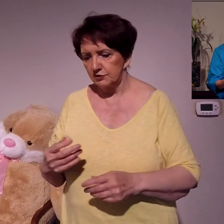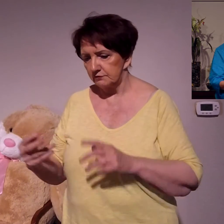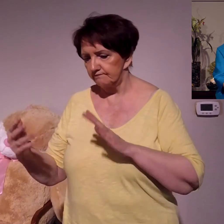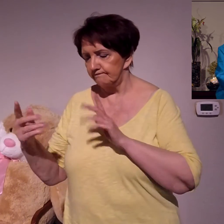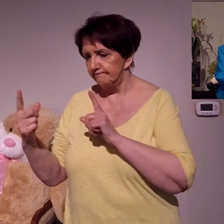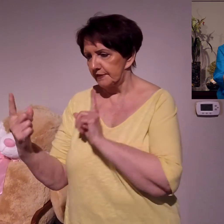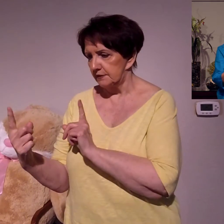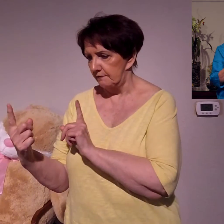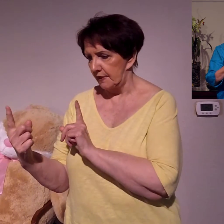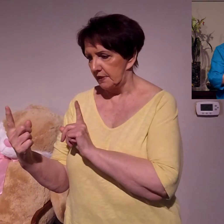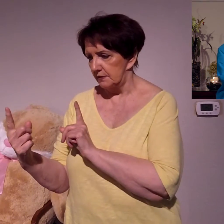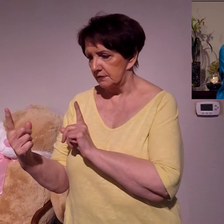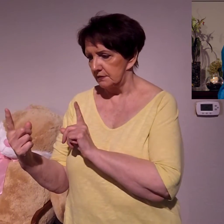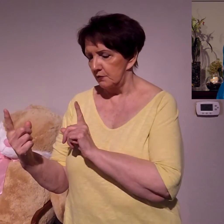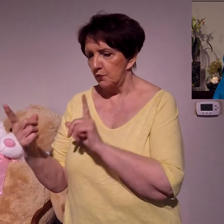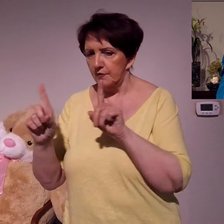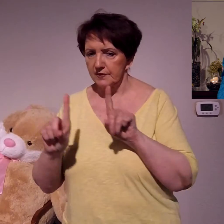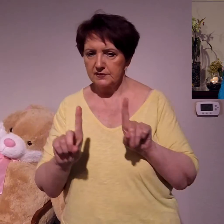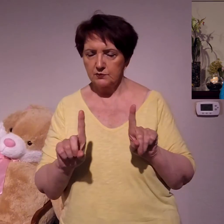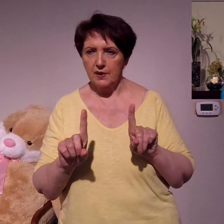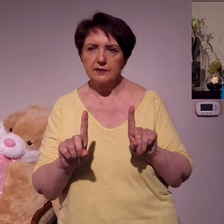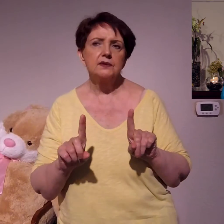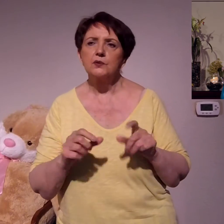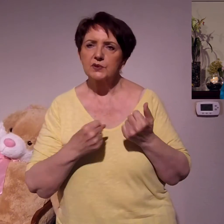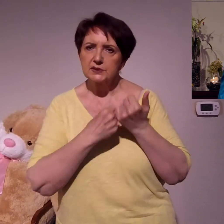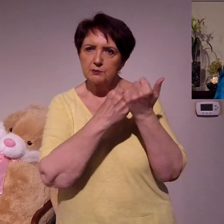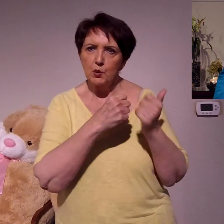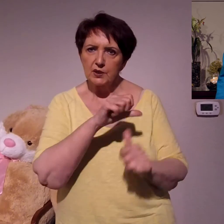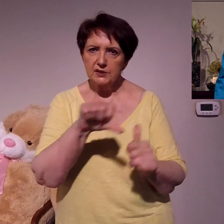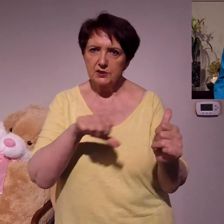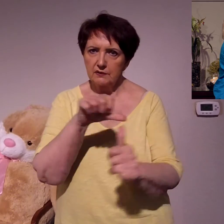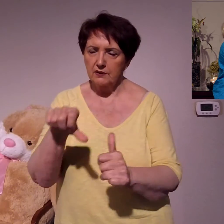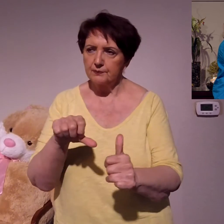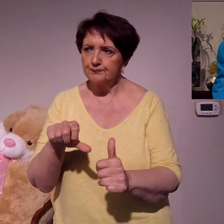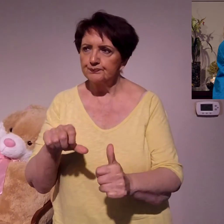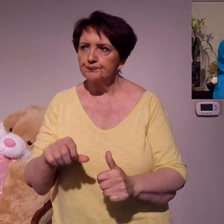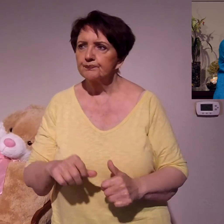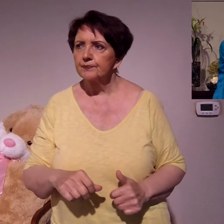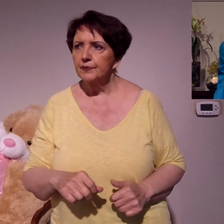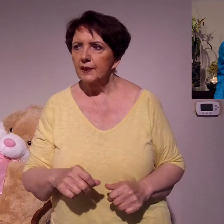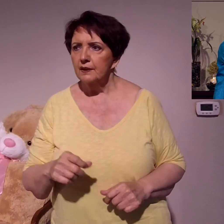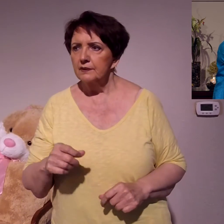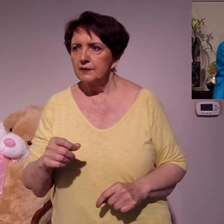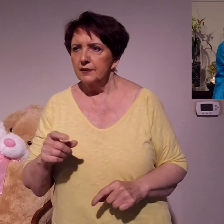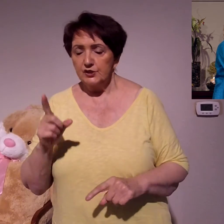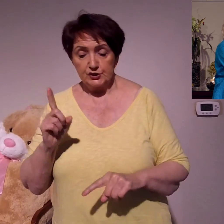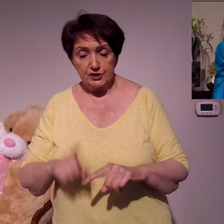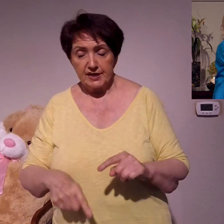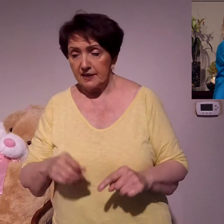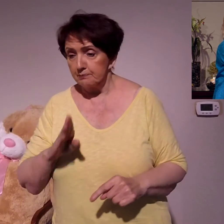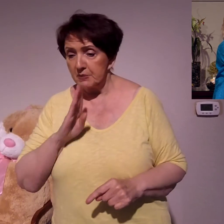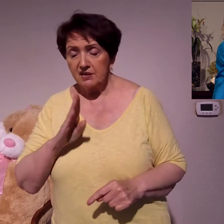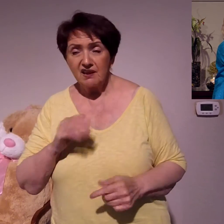myself. But I don't know what she should be doing because actually she's having her own life. And so for me, that the other